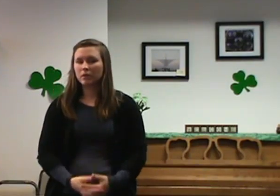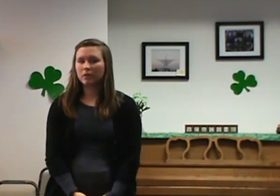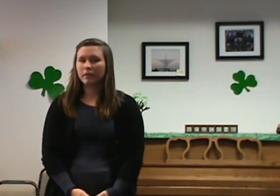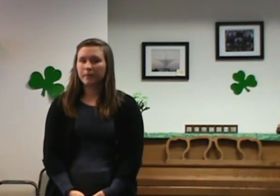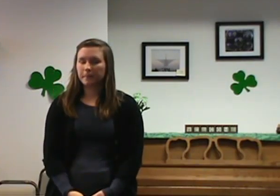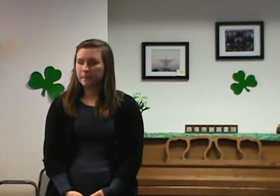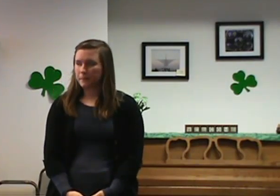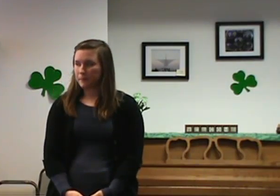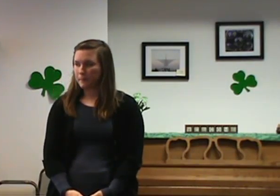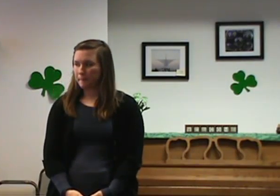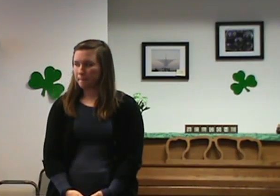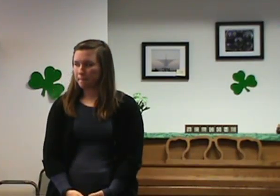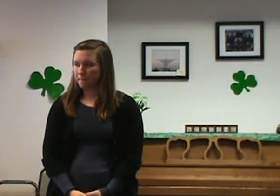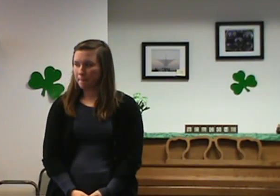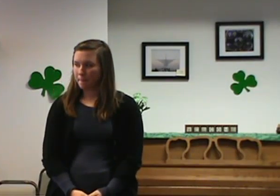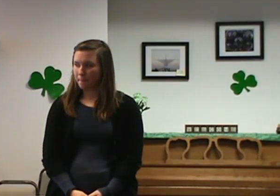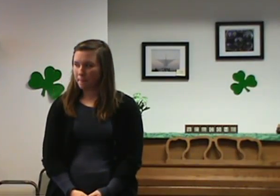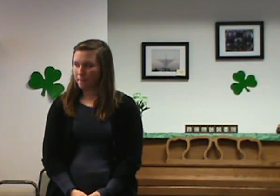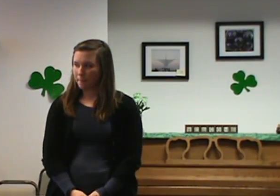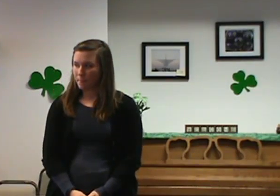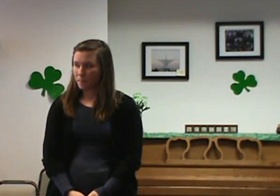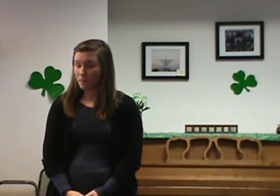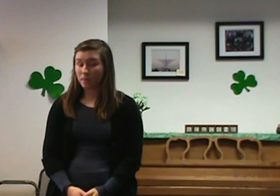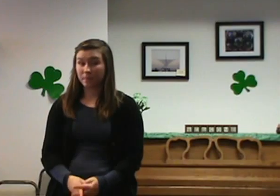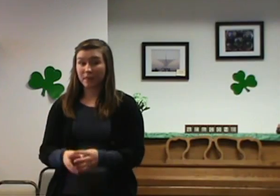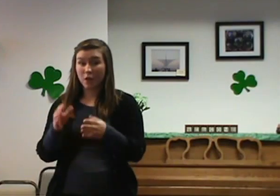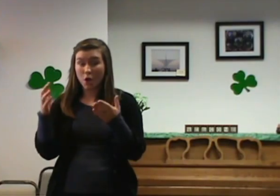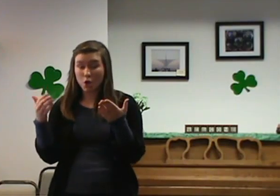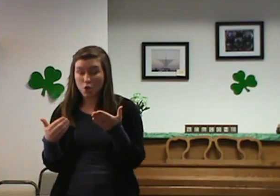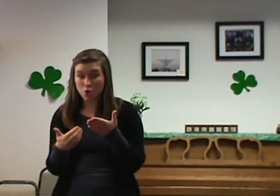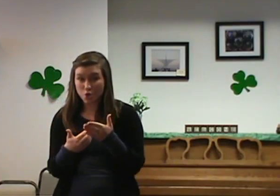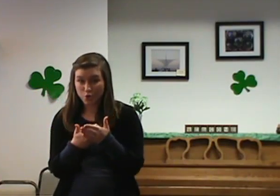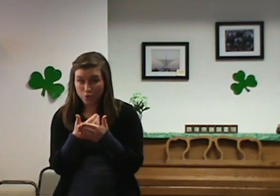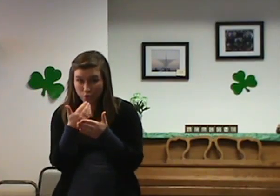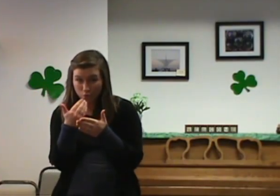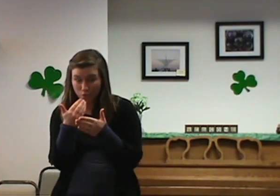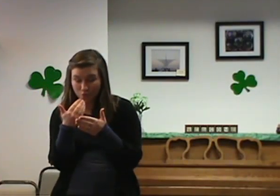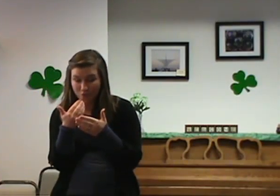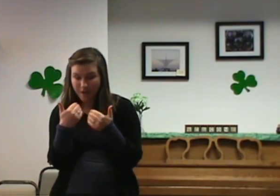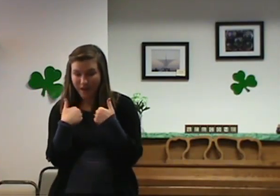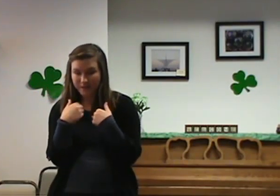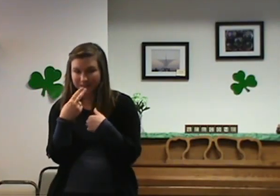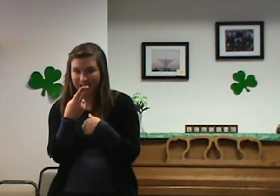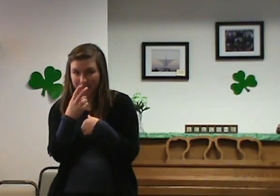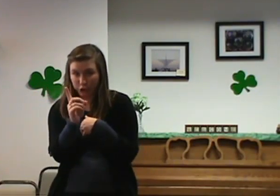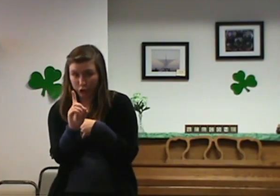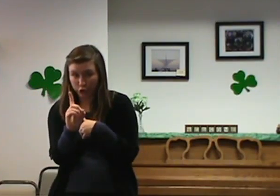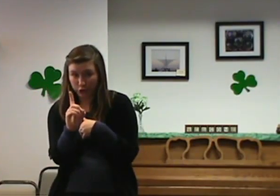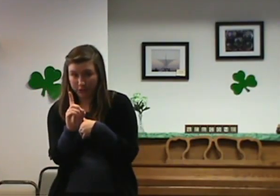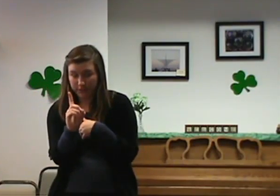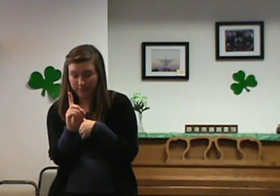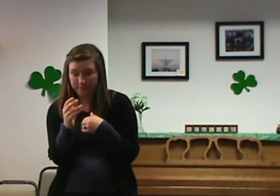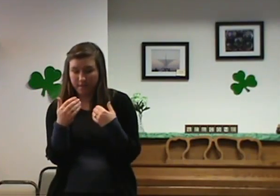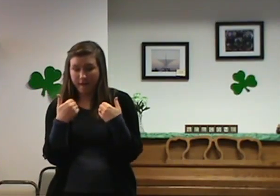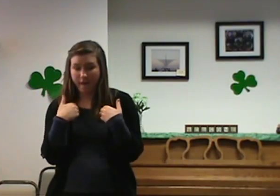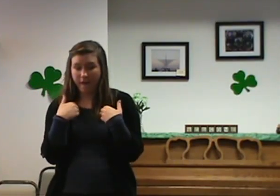the new one is an HD, and it has a built-in stand, and it's a little bit larger. This is the one that